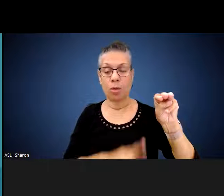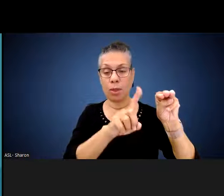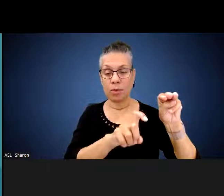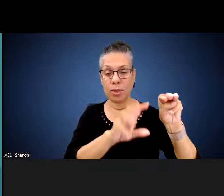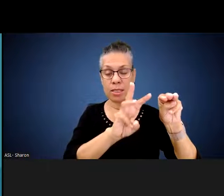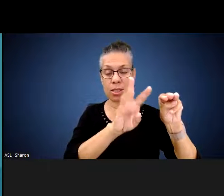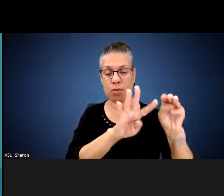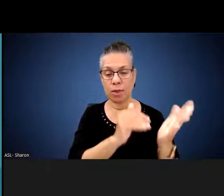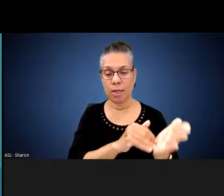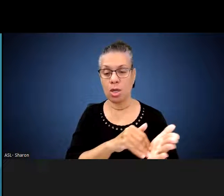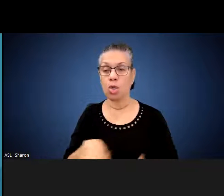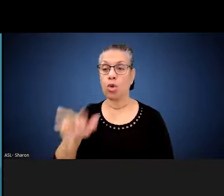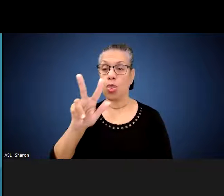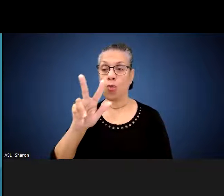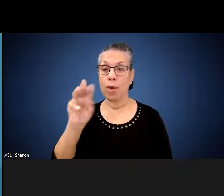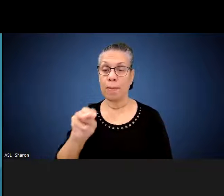3,100,468 to